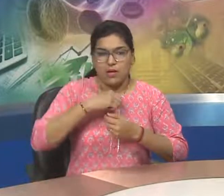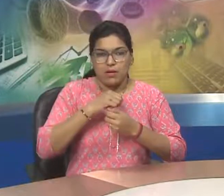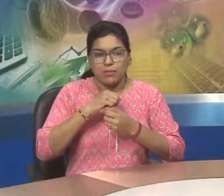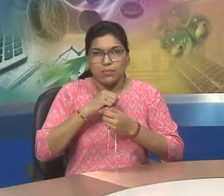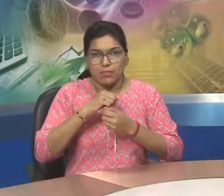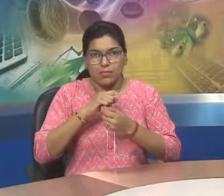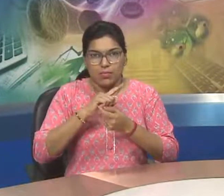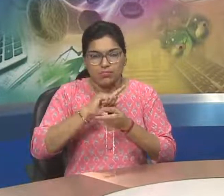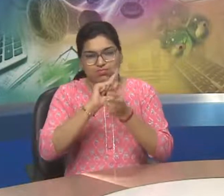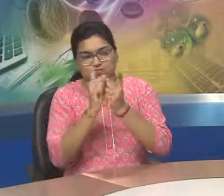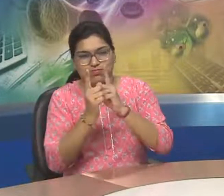Earth.